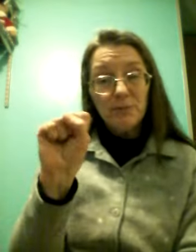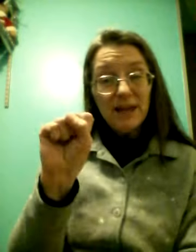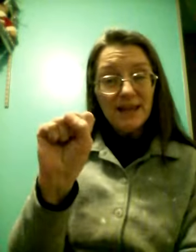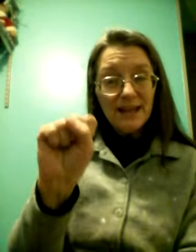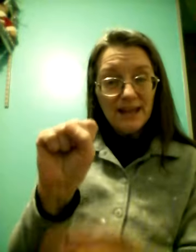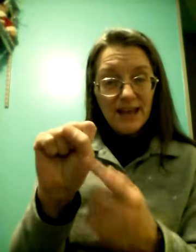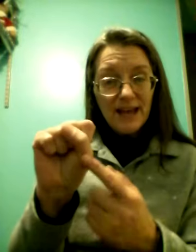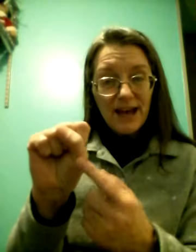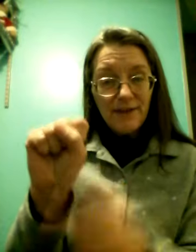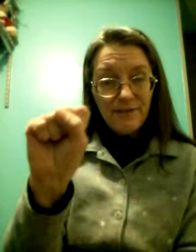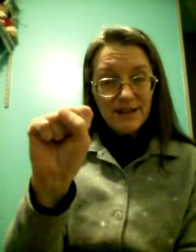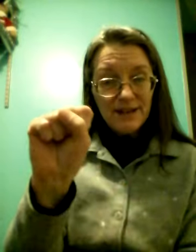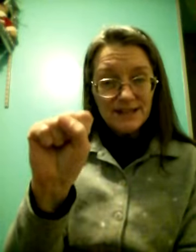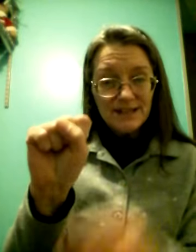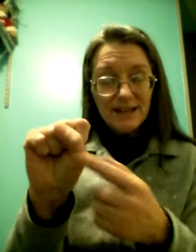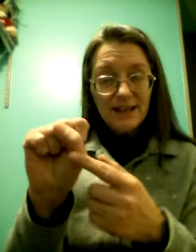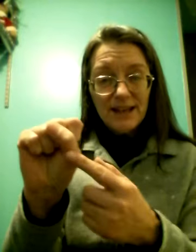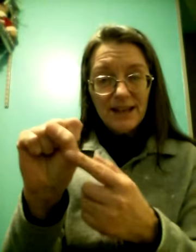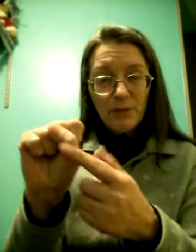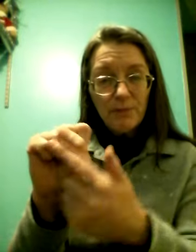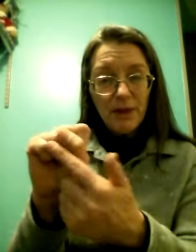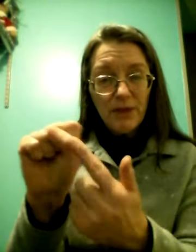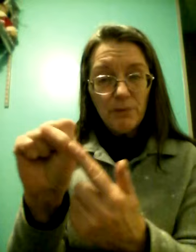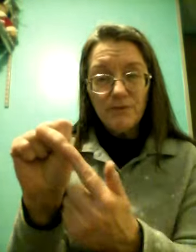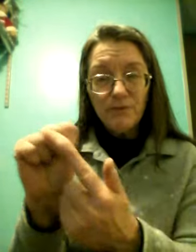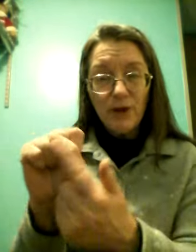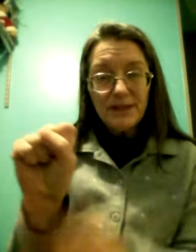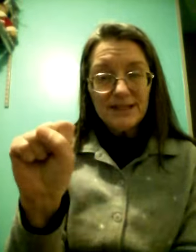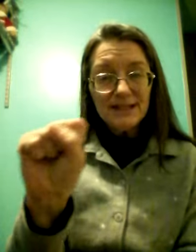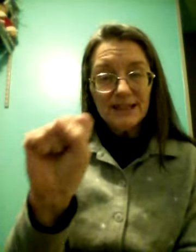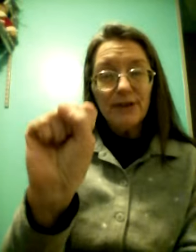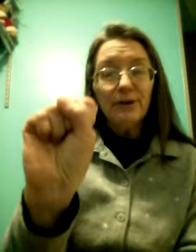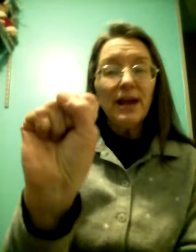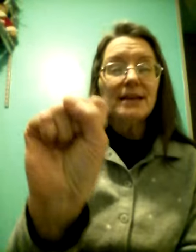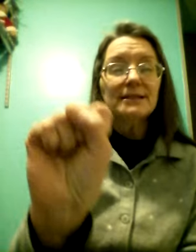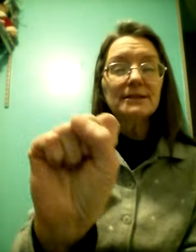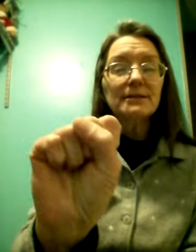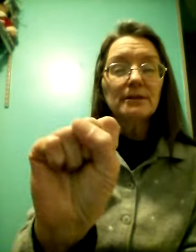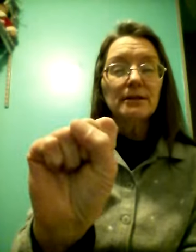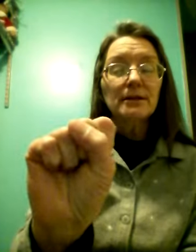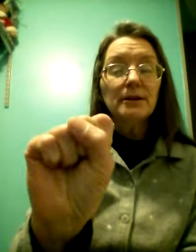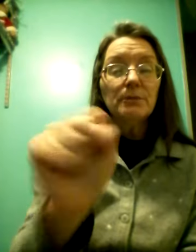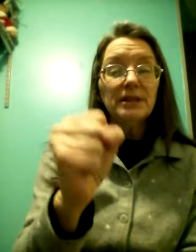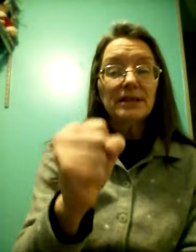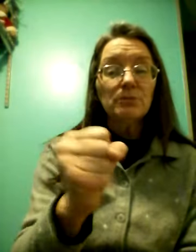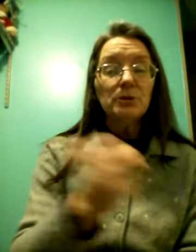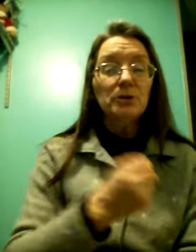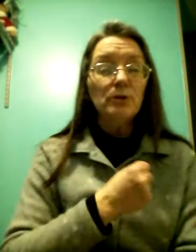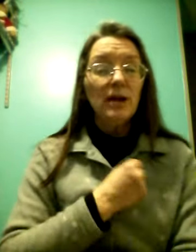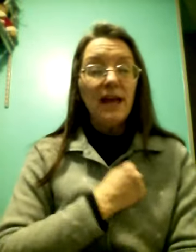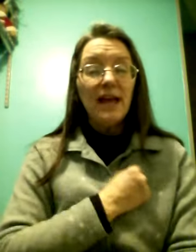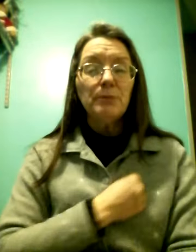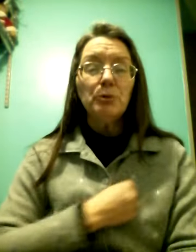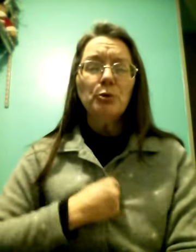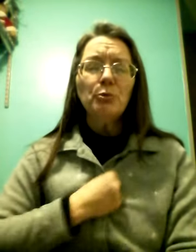make a fist with my thumb in front. This is a letter S, but that's what I'm going to do. And I'm going to